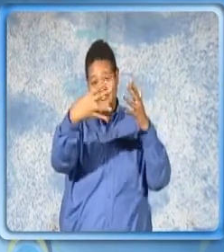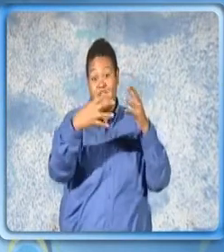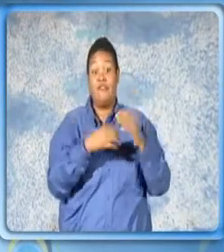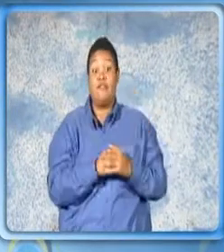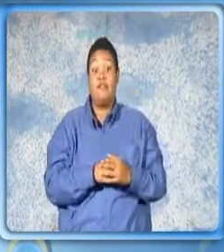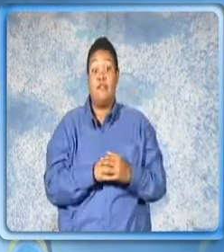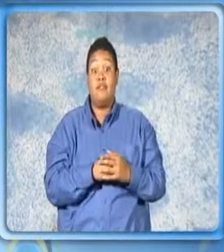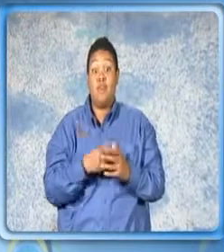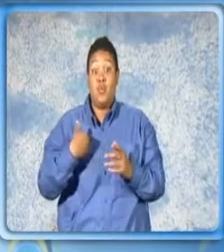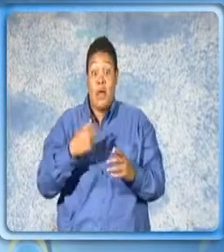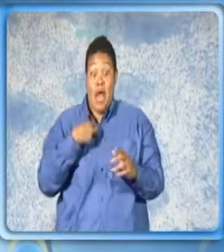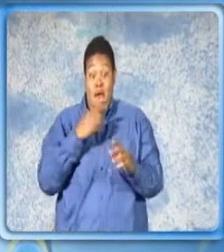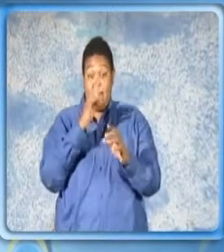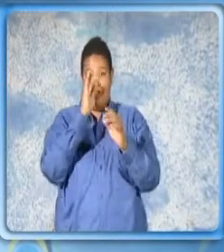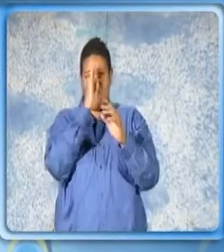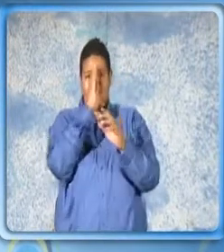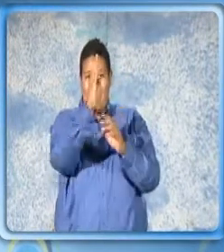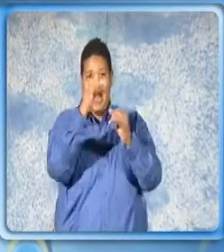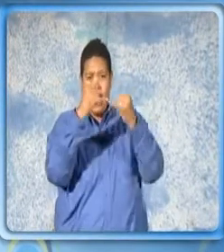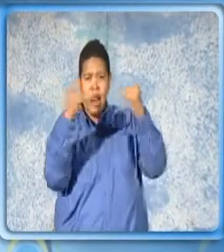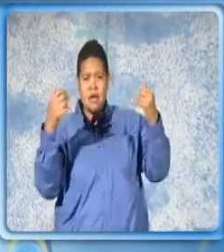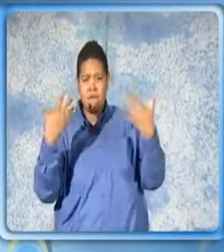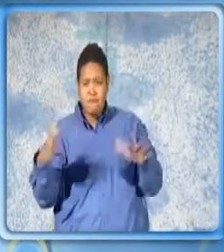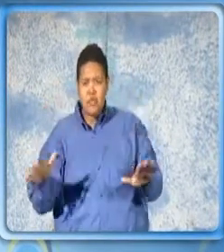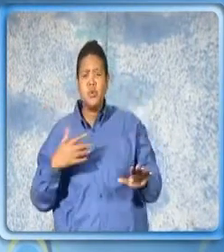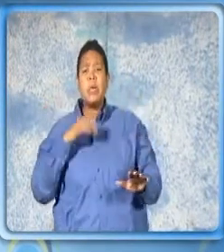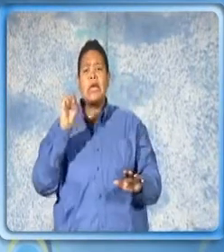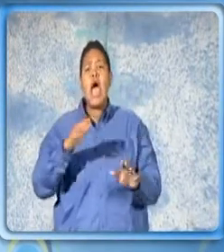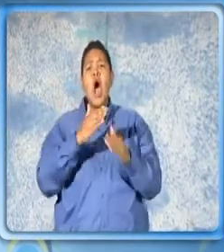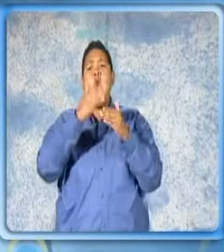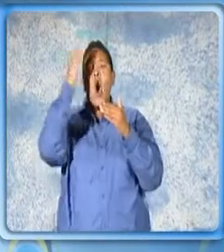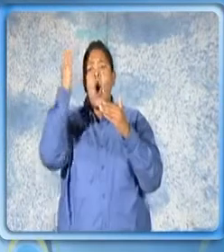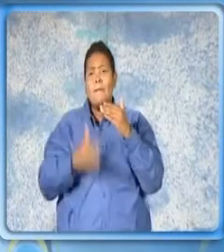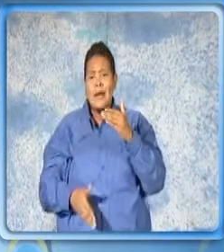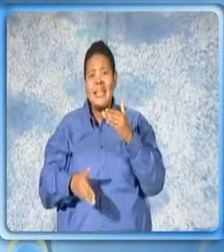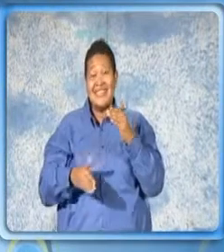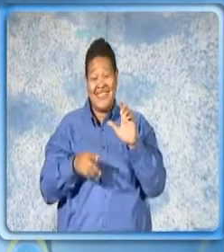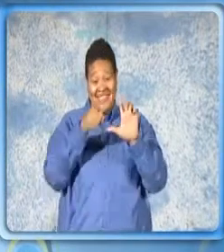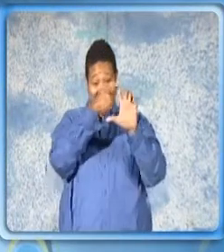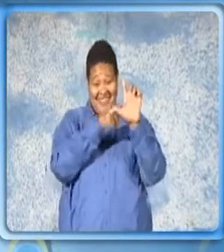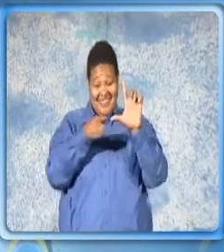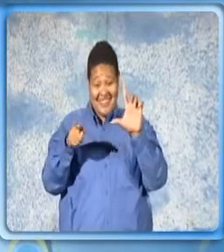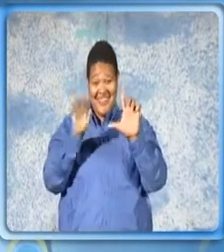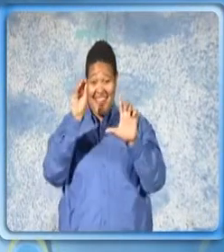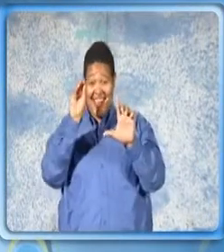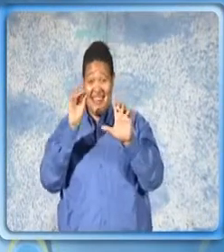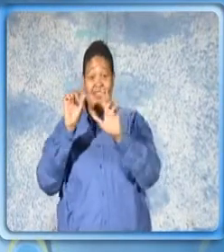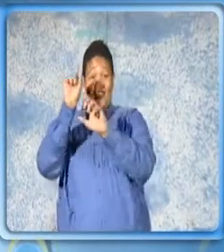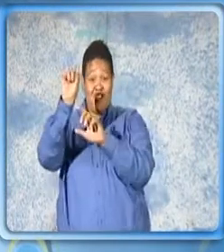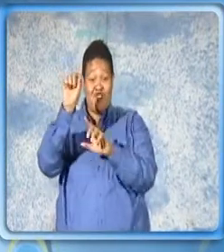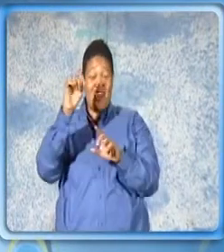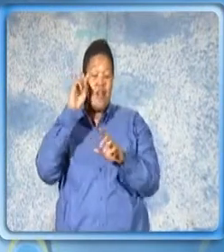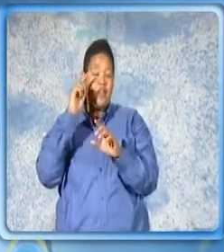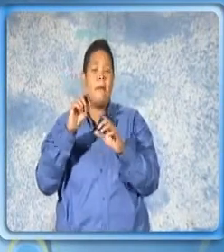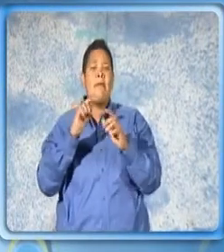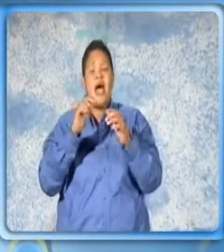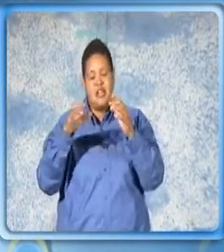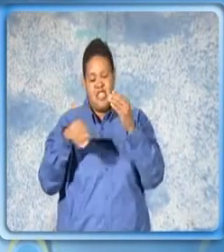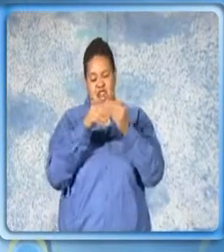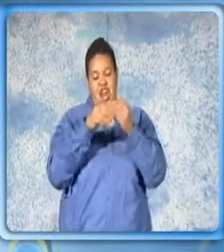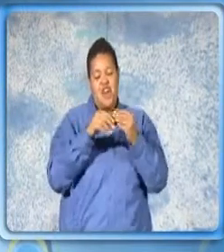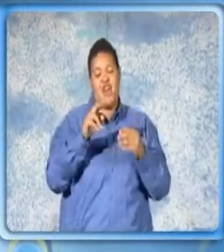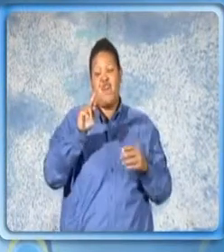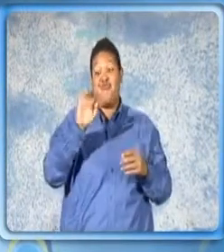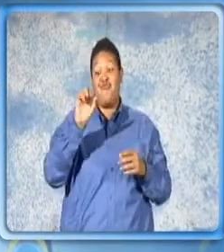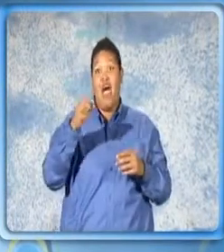Once we have this straight line, we can complete the right angle triangle by drawing in the rise and the run.